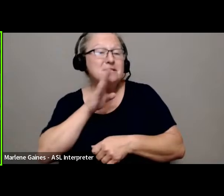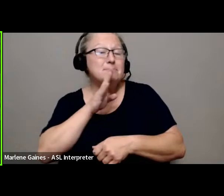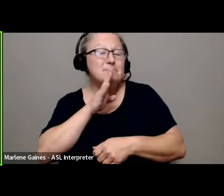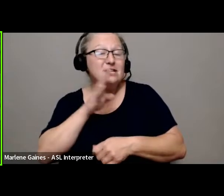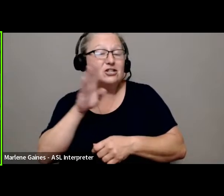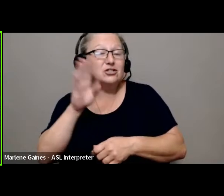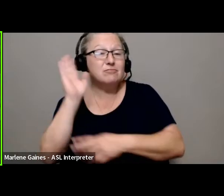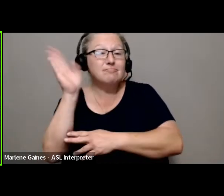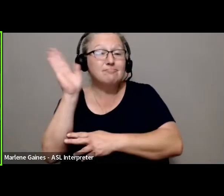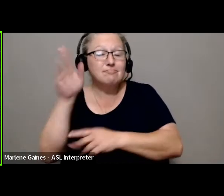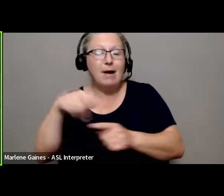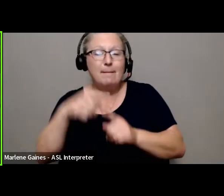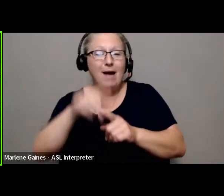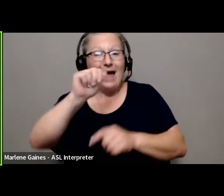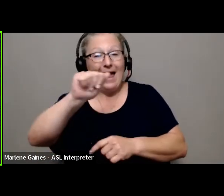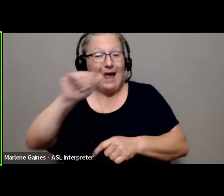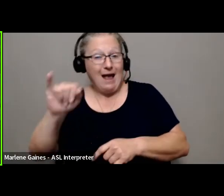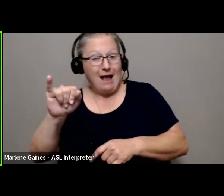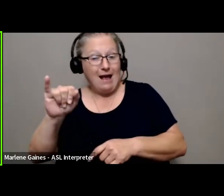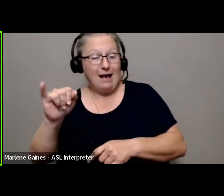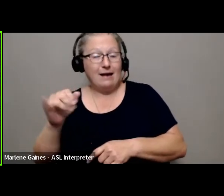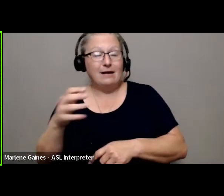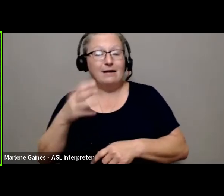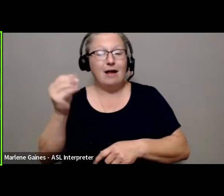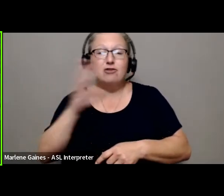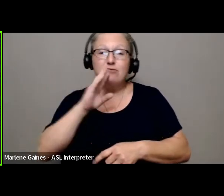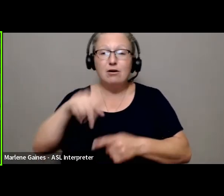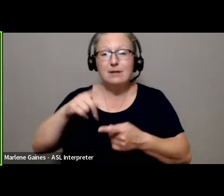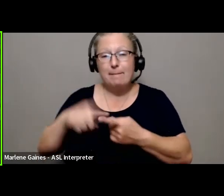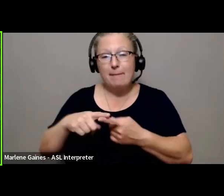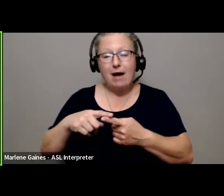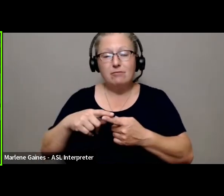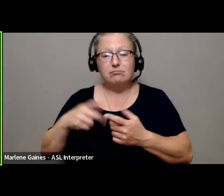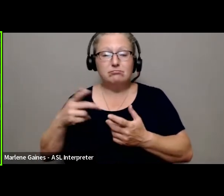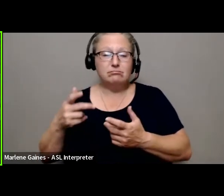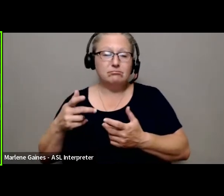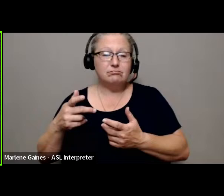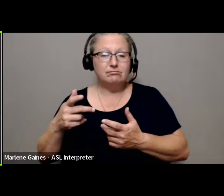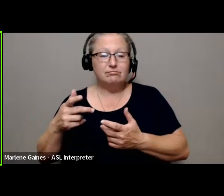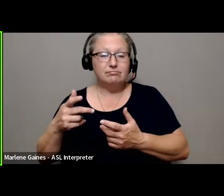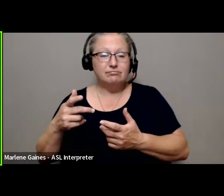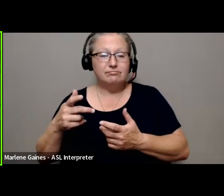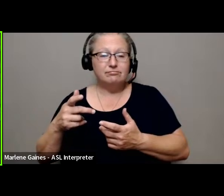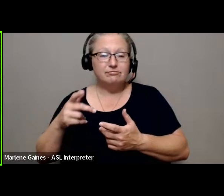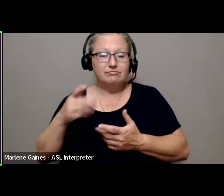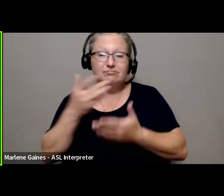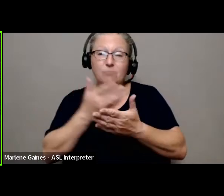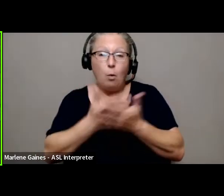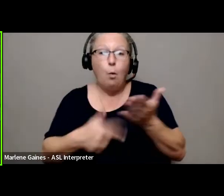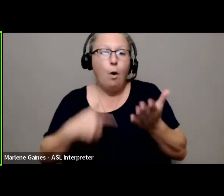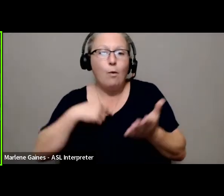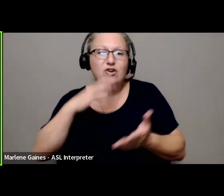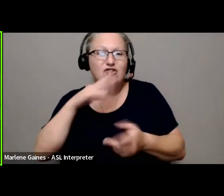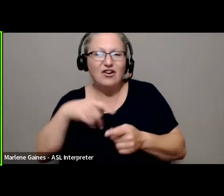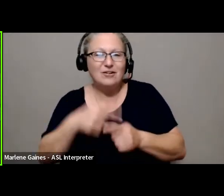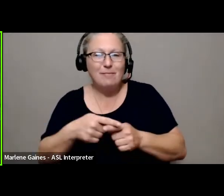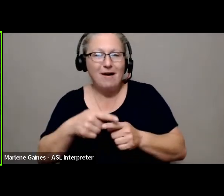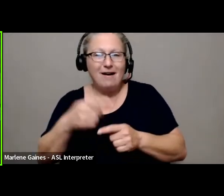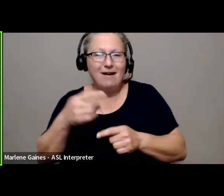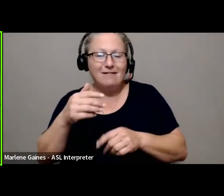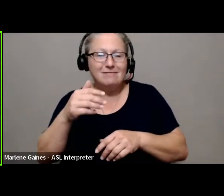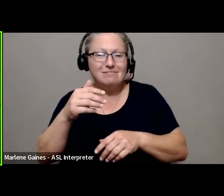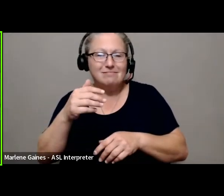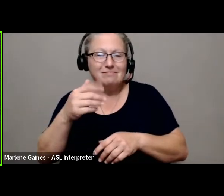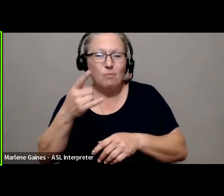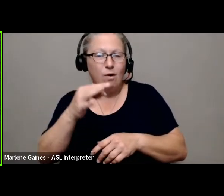about AI and talked about just things that we had talked about at the